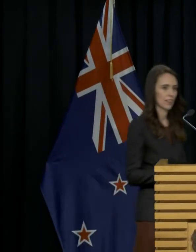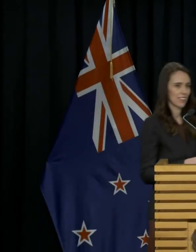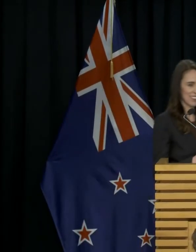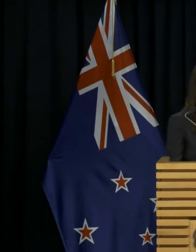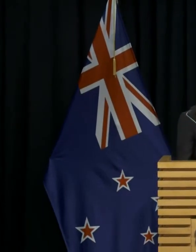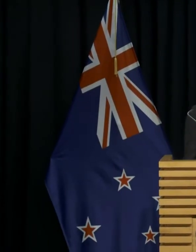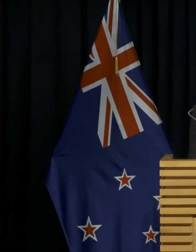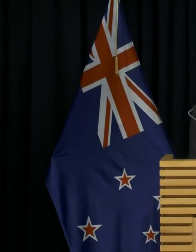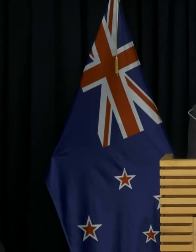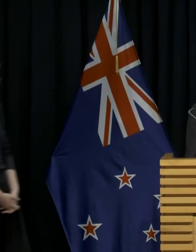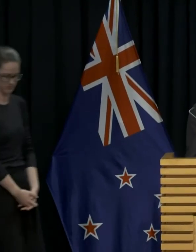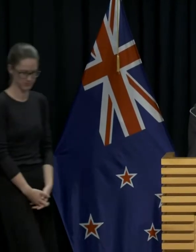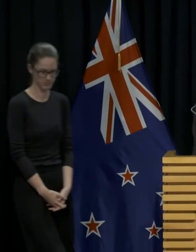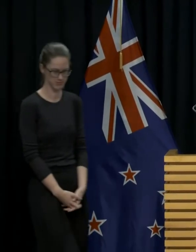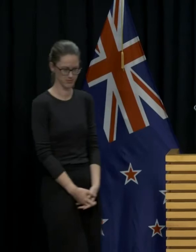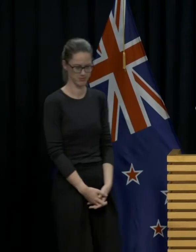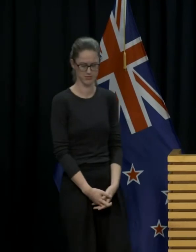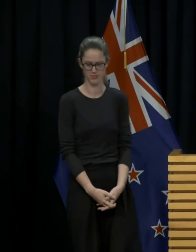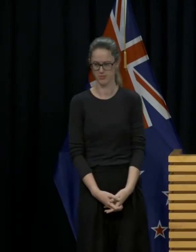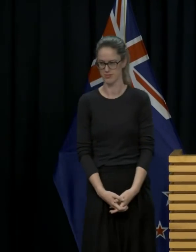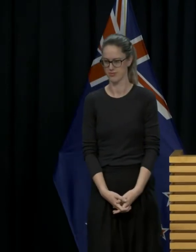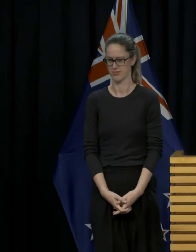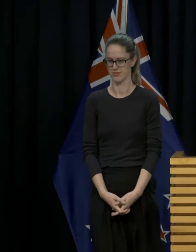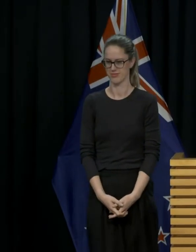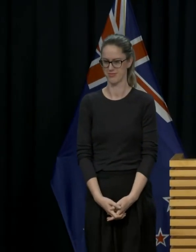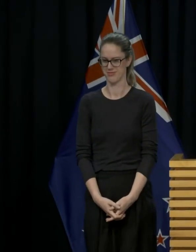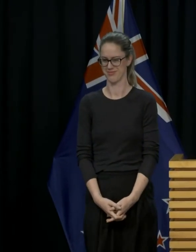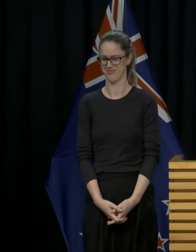on exactly the same basis.